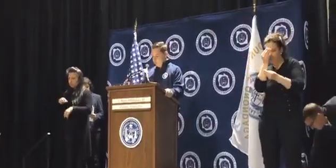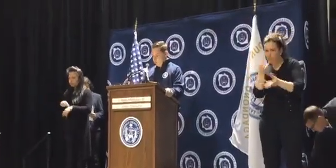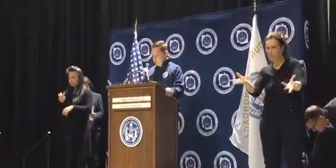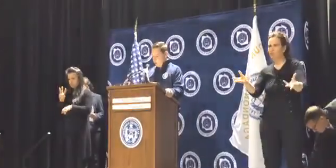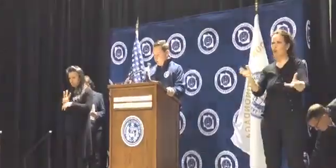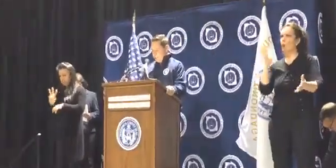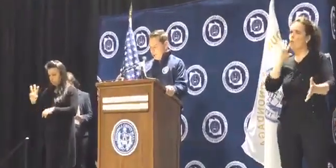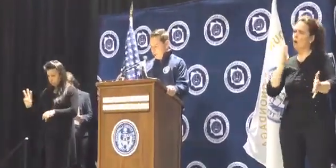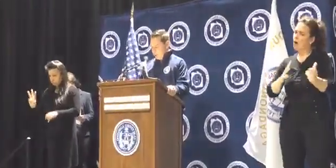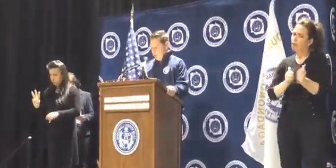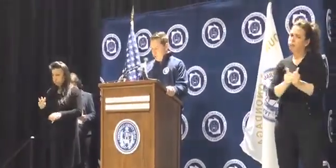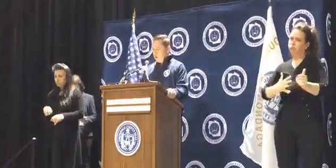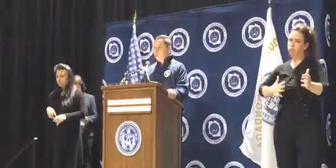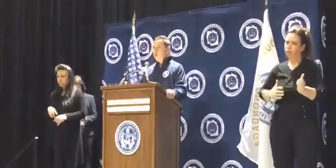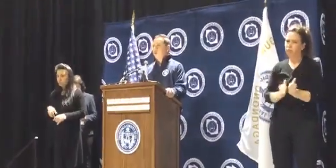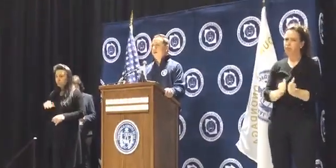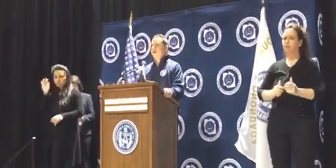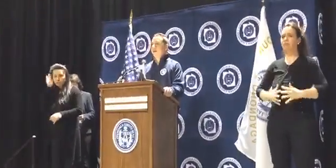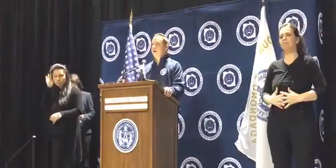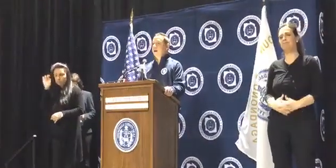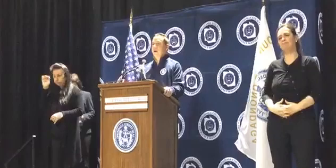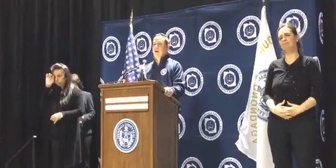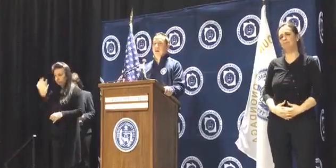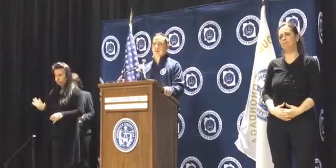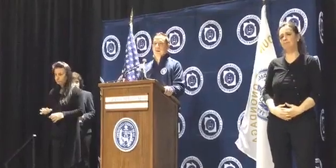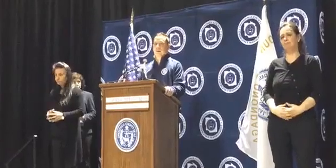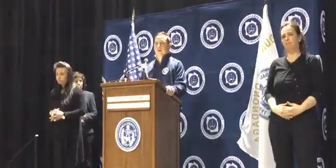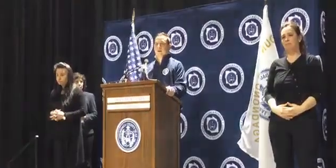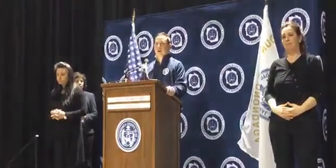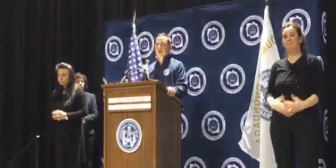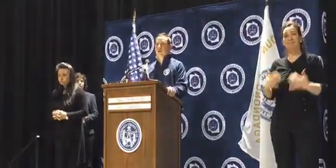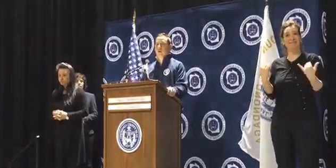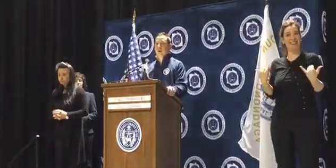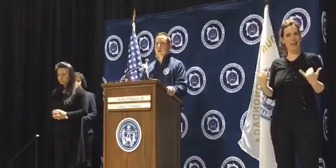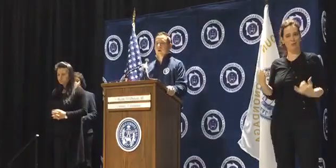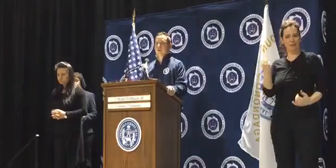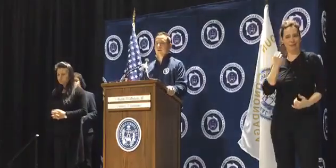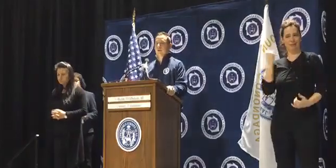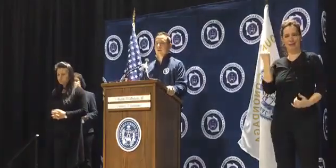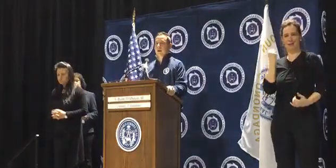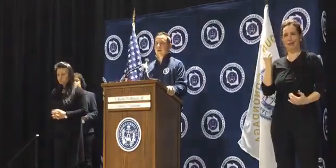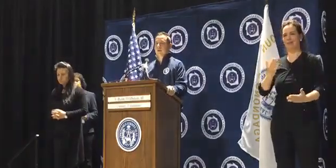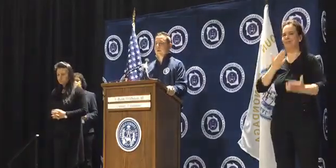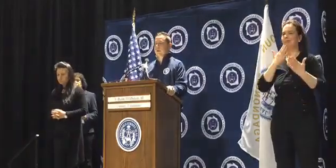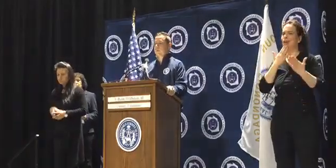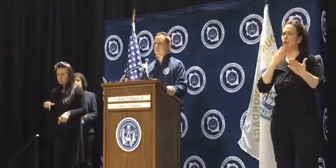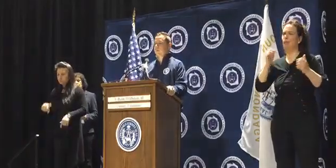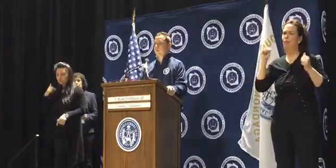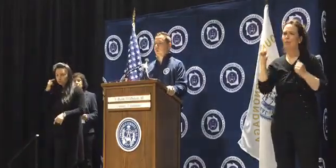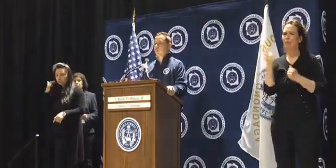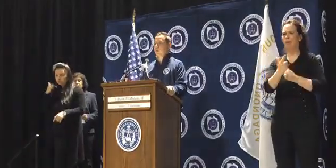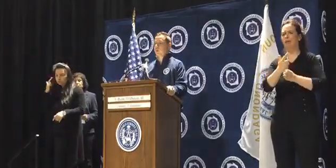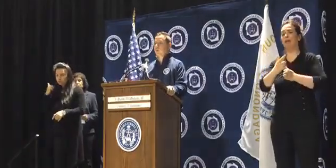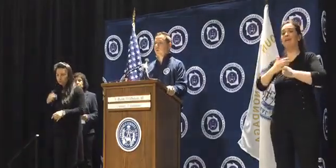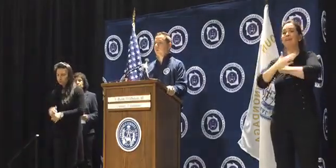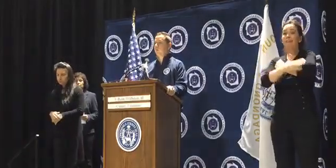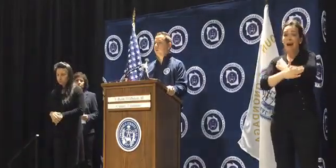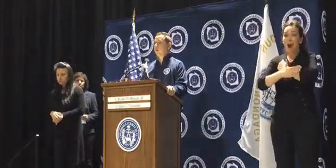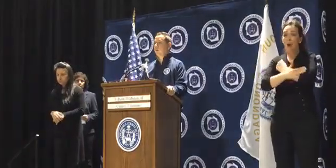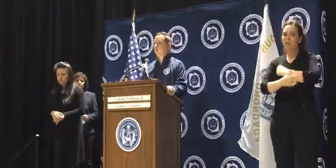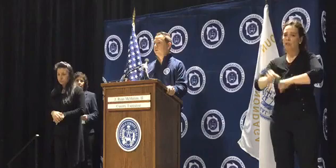there's more and more coming out. Certainly, it's a Saturday. I want to thank all of our county team that have been